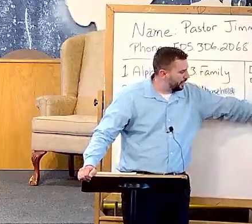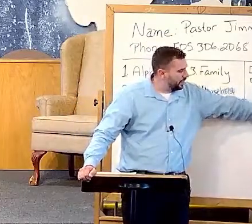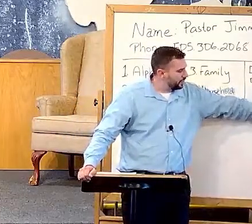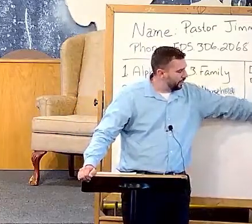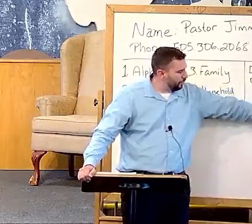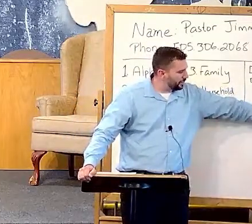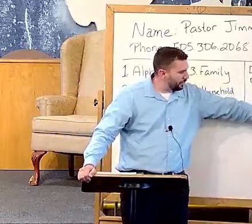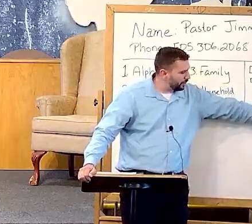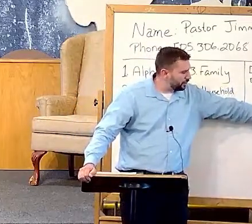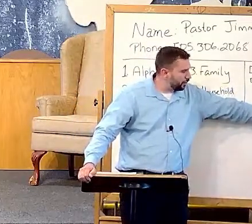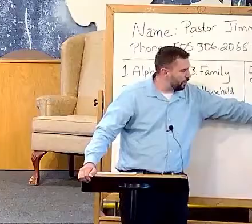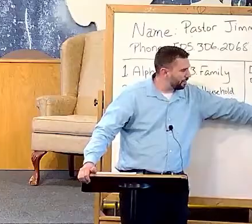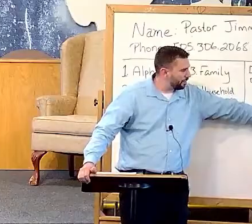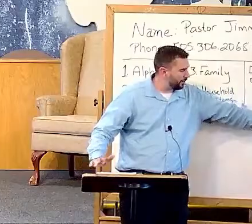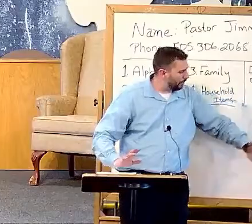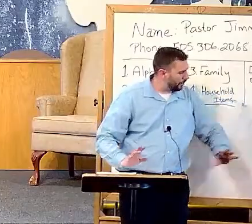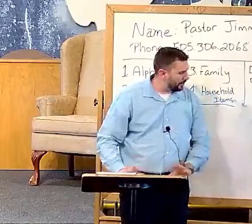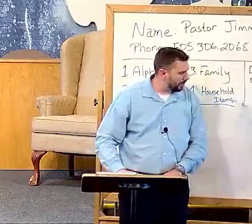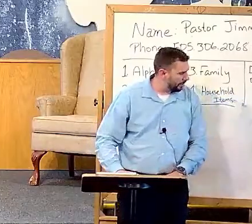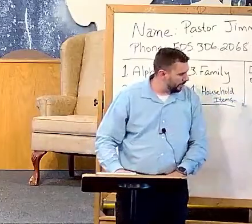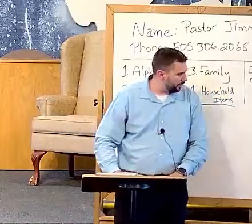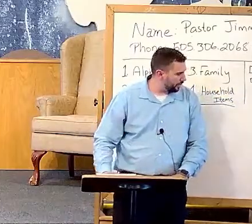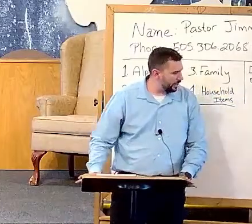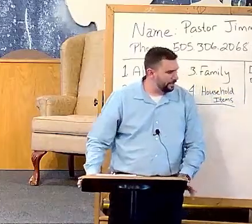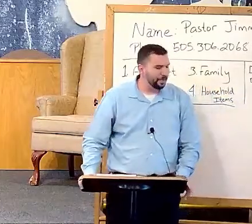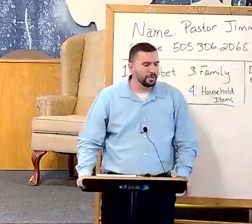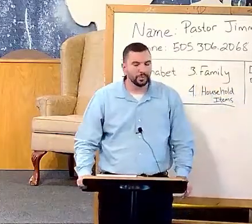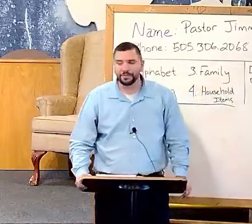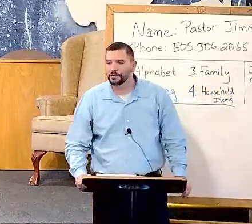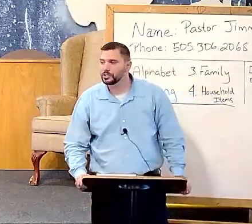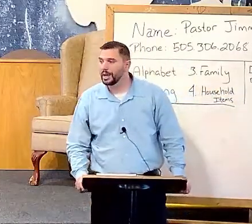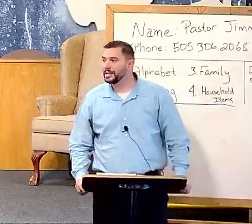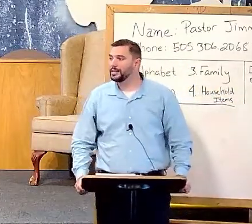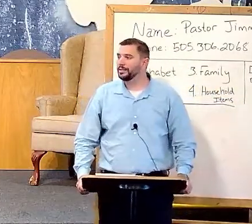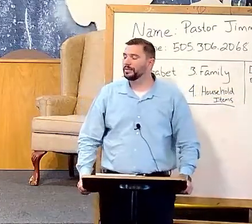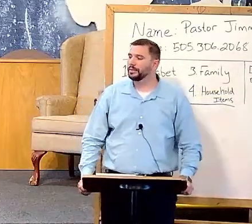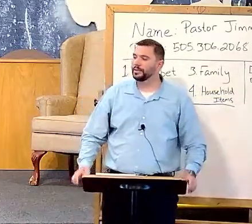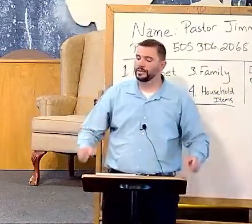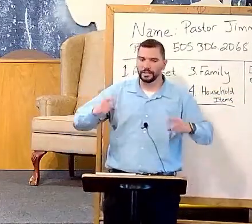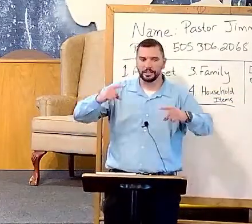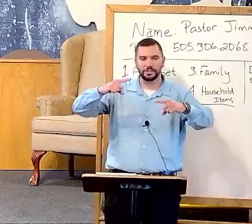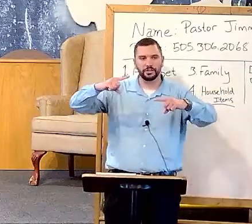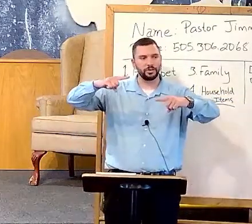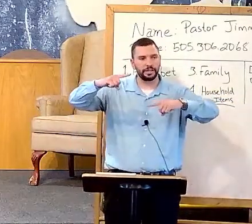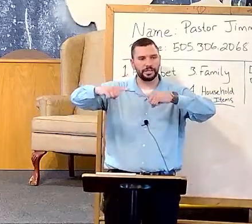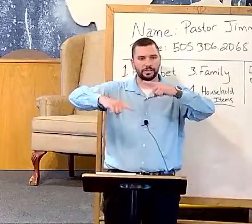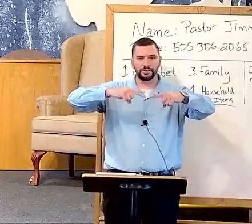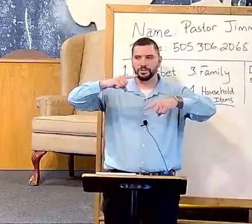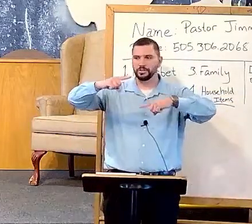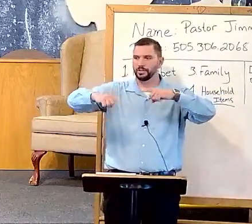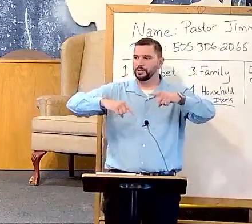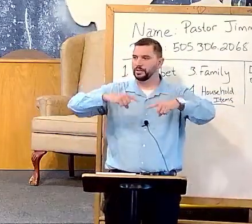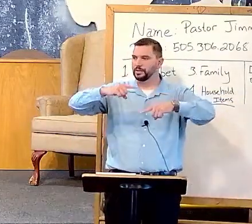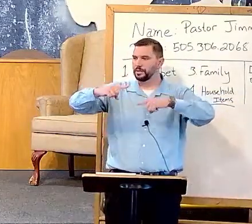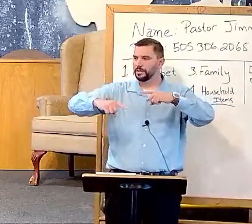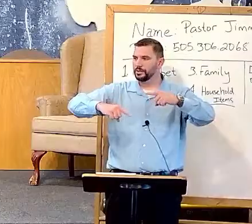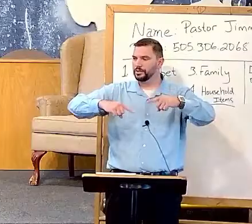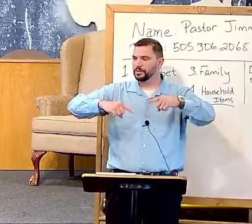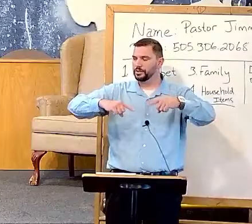Some words I want to just go over that aren't necessarily in the book right here. The word for sign is you're going to go like this. Sign.